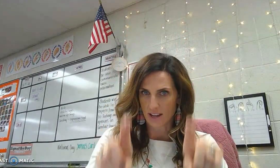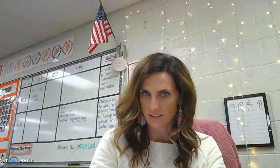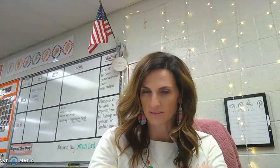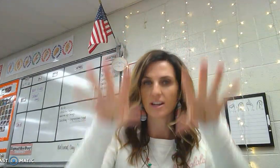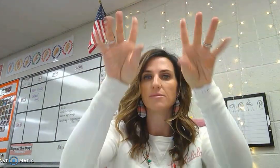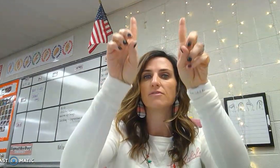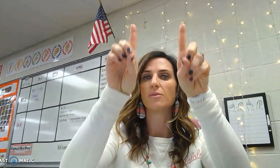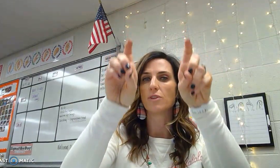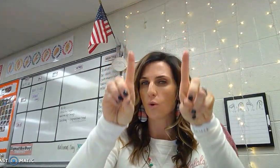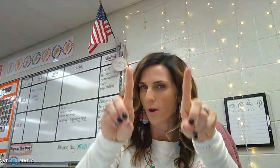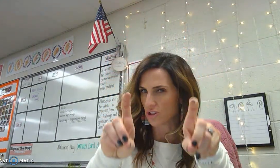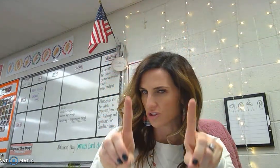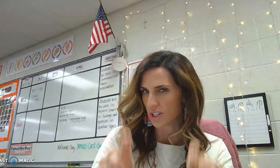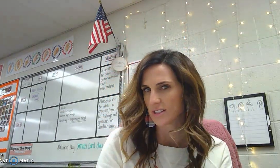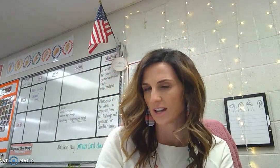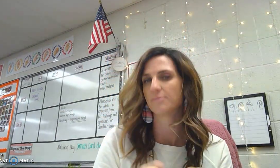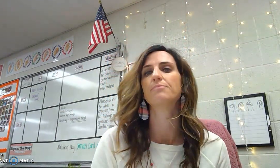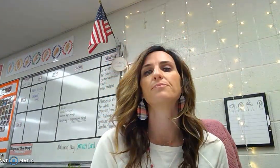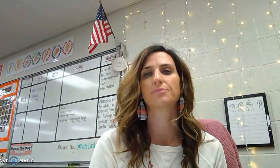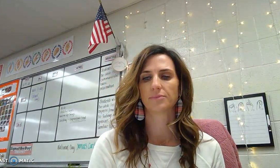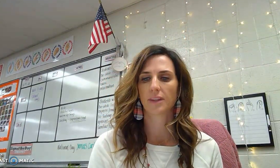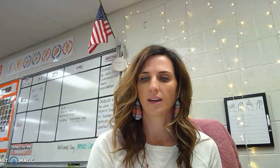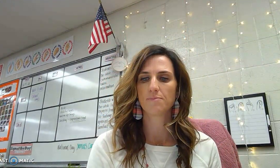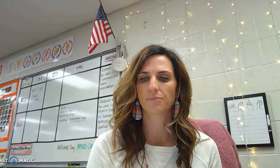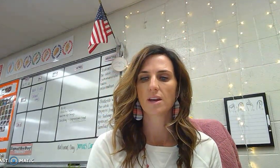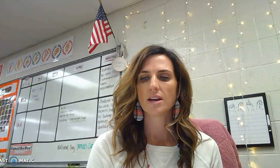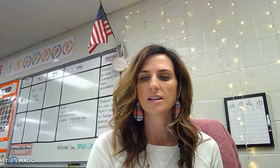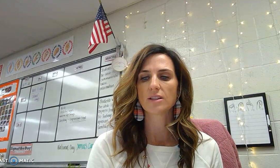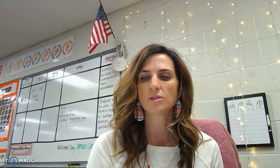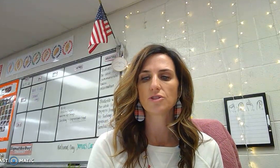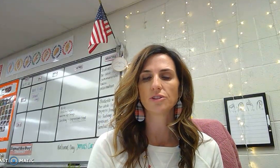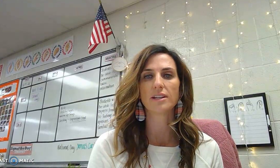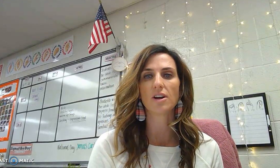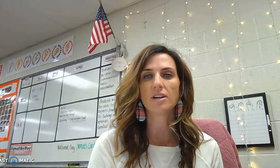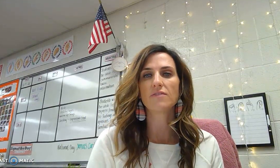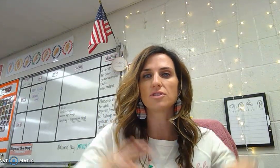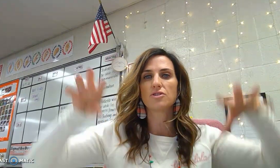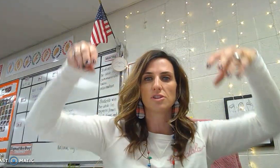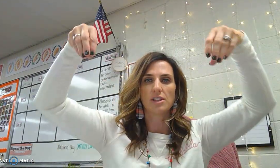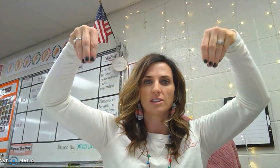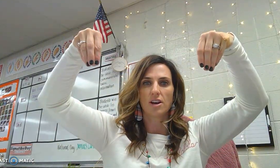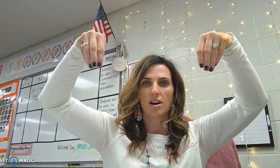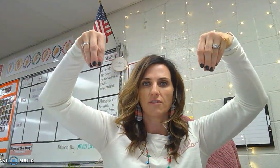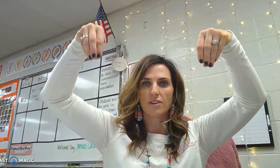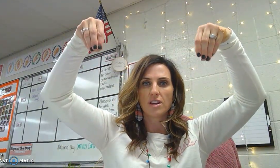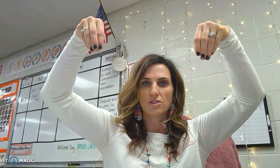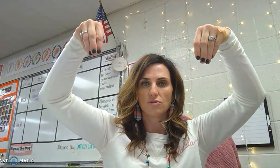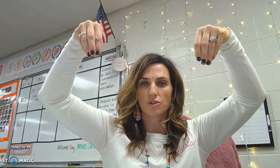sign, coming from the question sign. Okay. Next one, turn lights on versus turn lights off. So turn